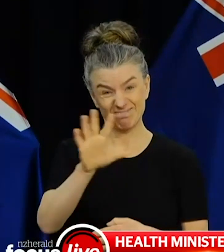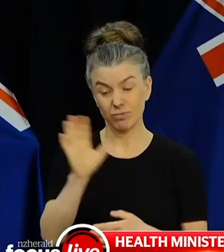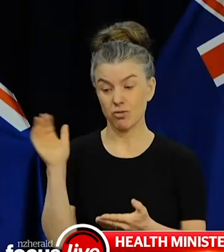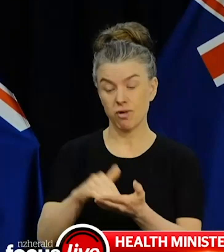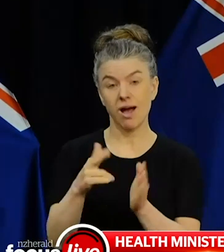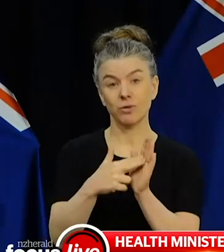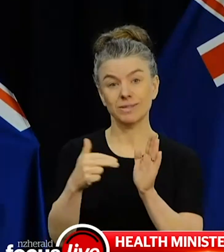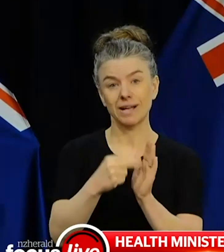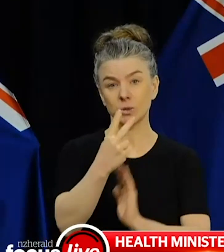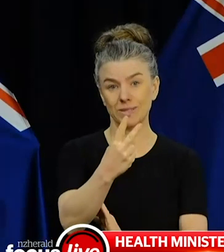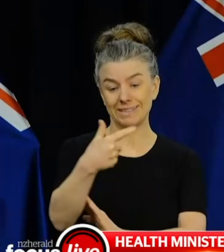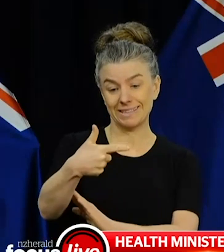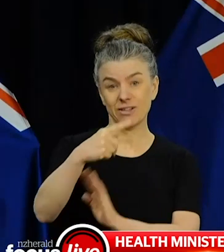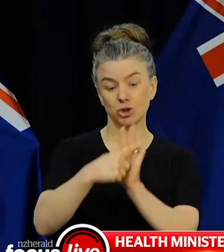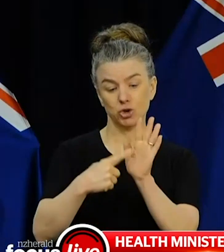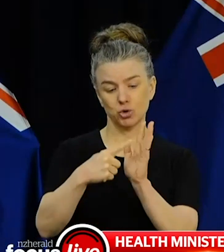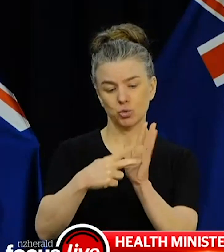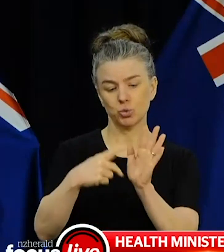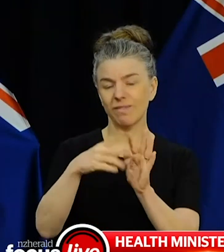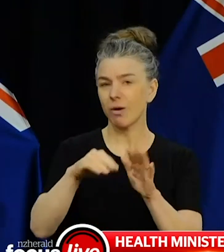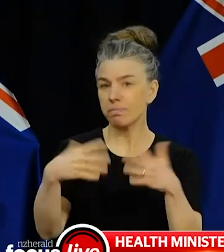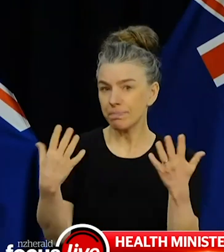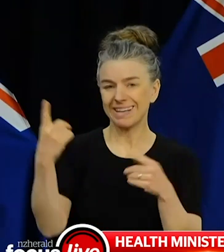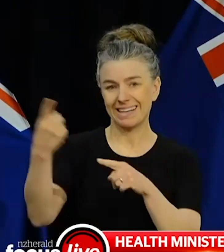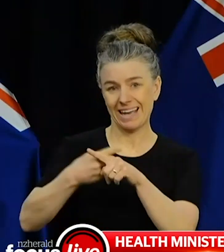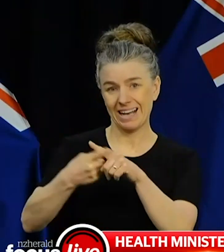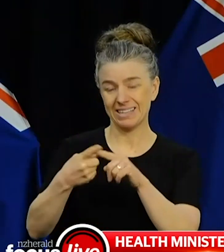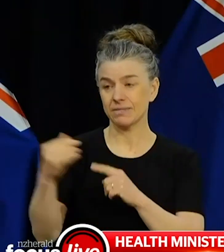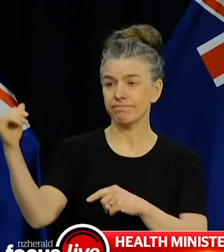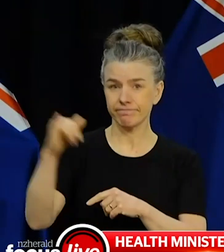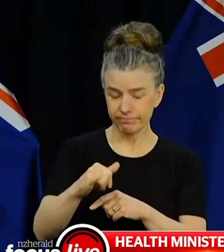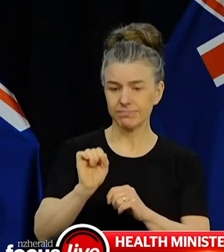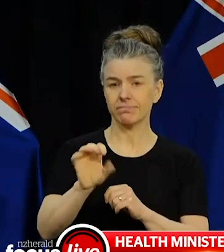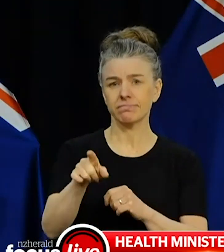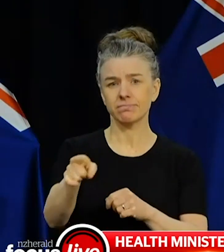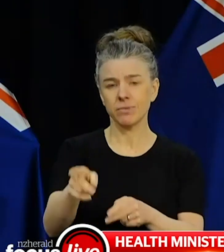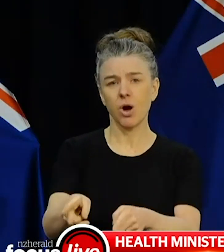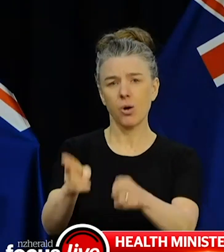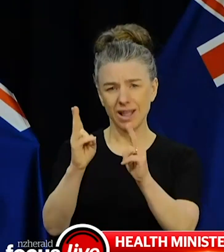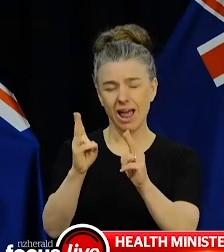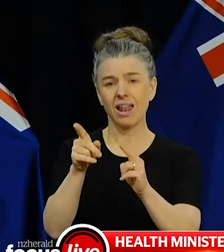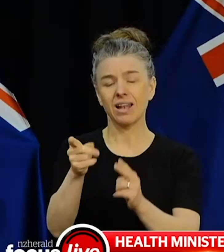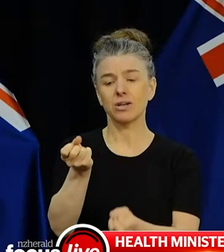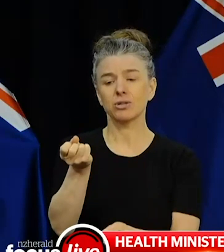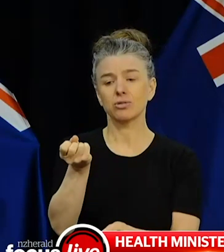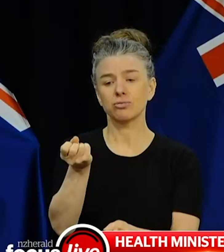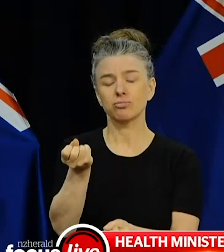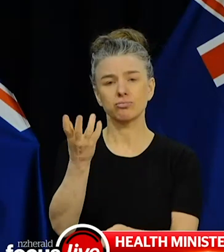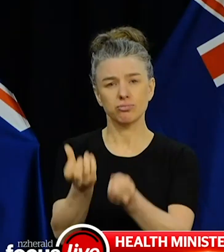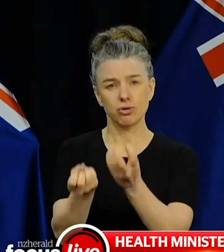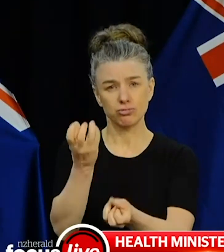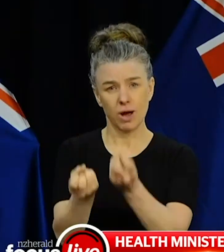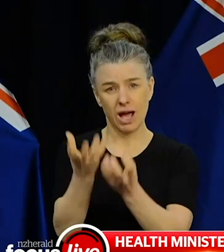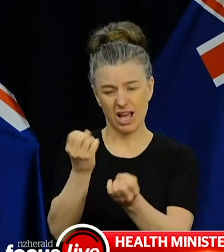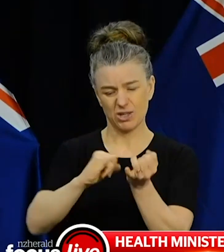Zealand on the 27th of June from England. He's been in managed isolation at the Sudima Lake Resort